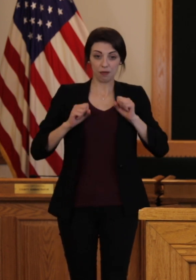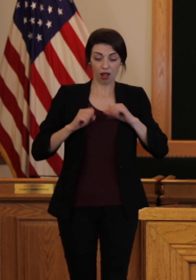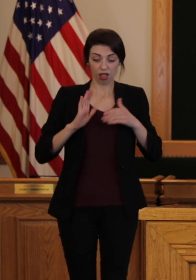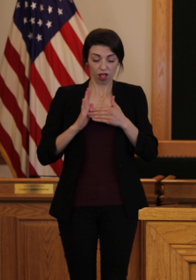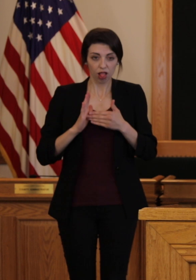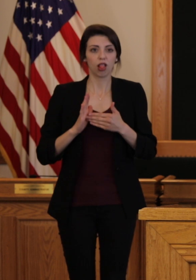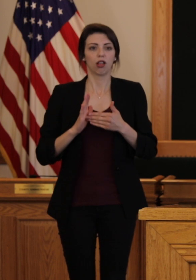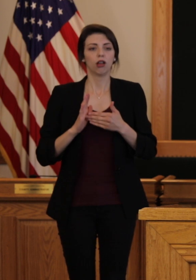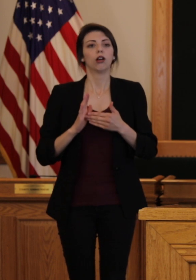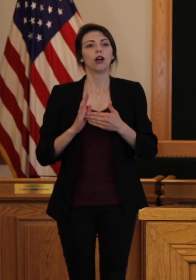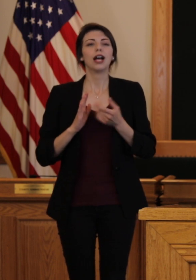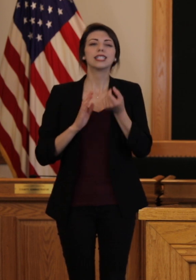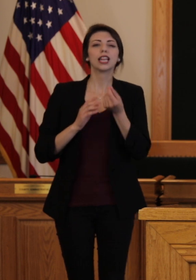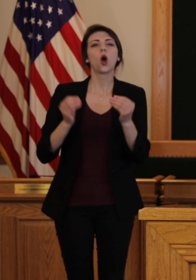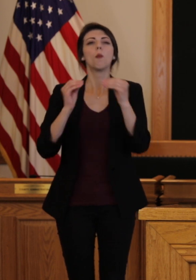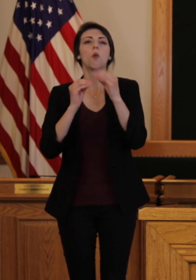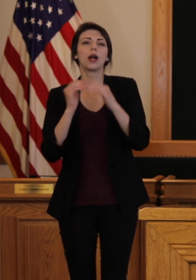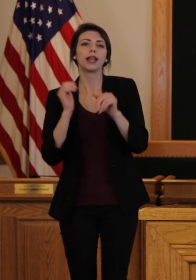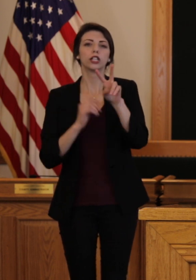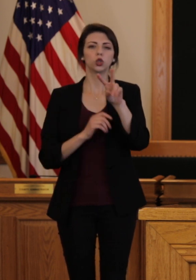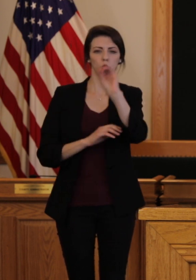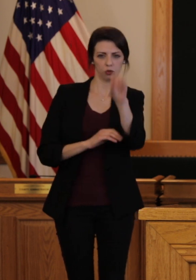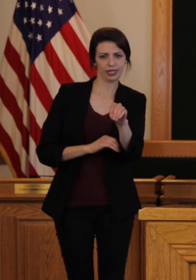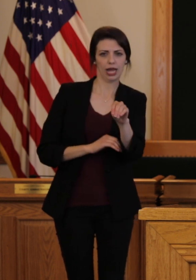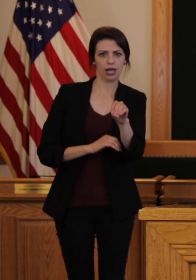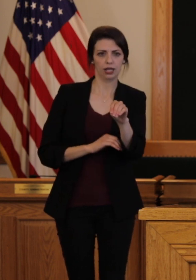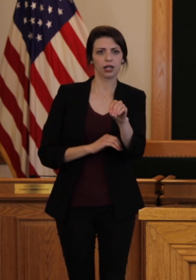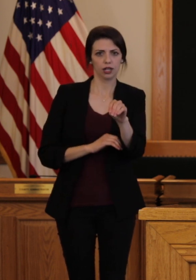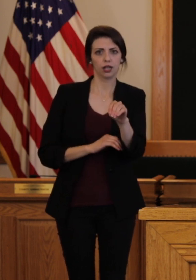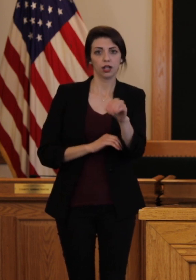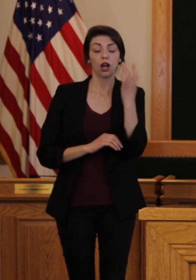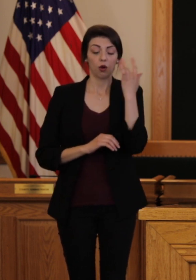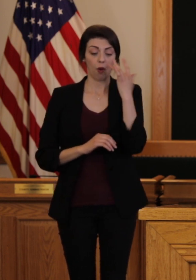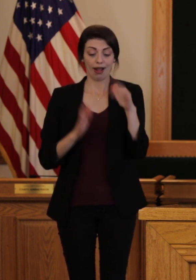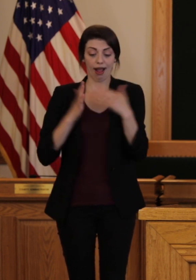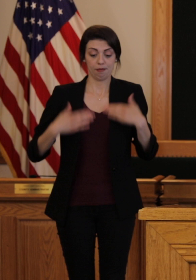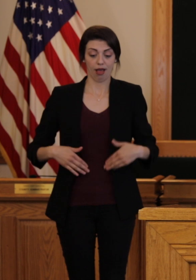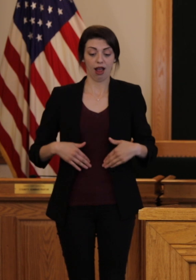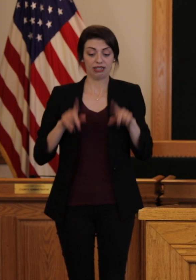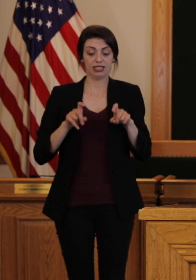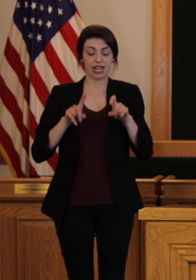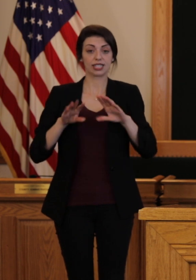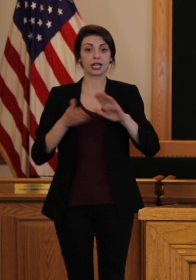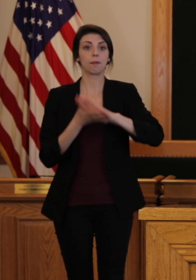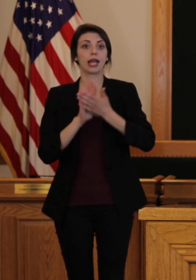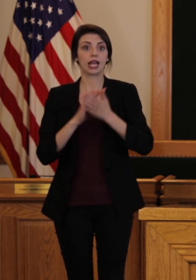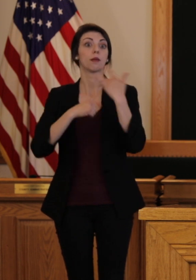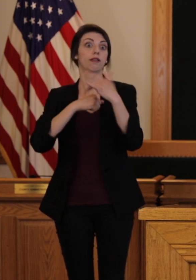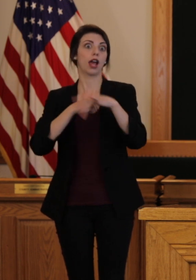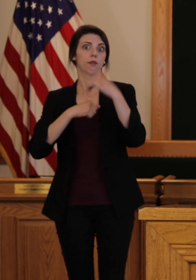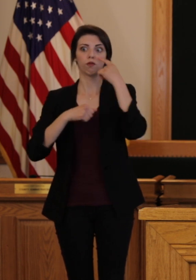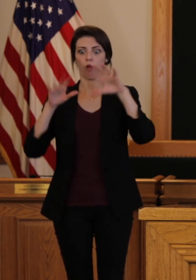population remains slightly above 2% since antibody testing became more widely available in the last 3